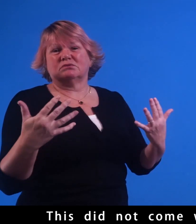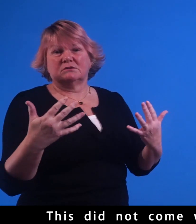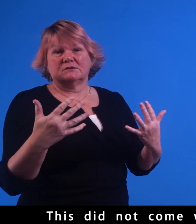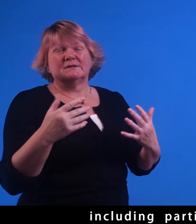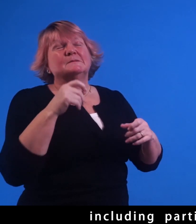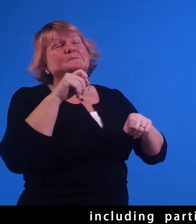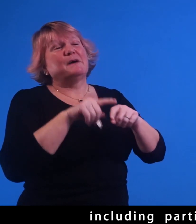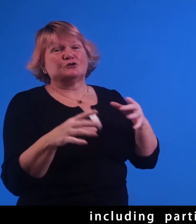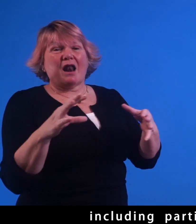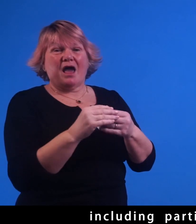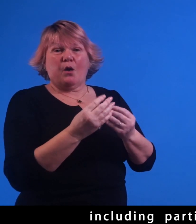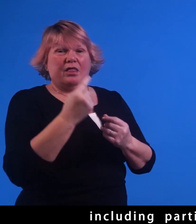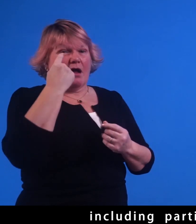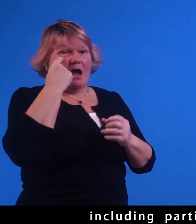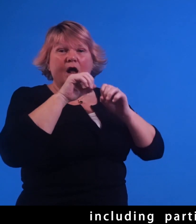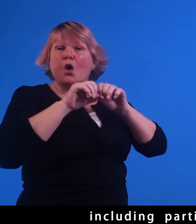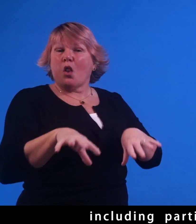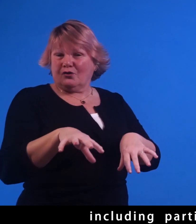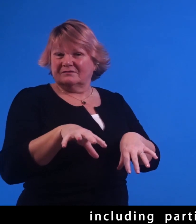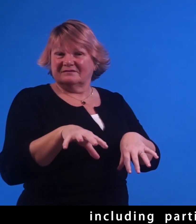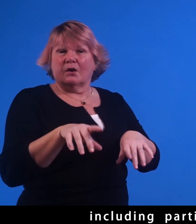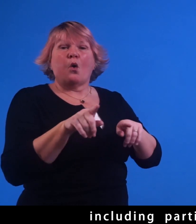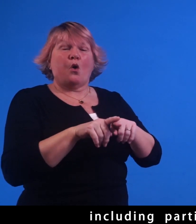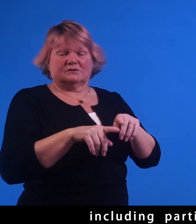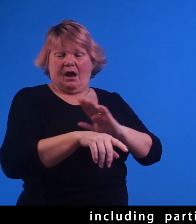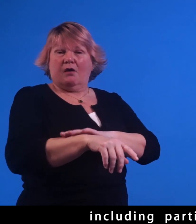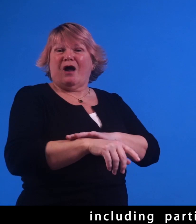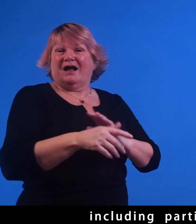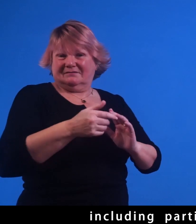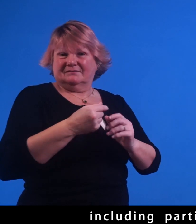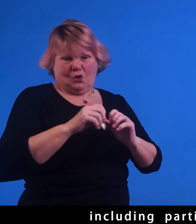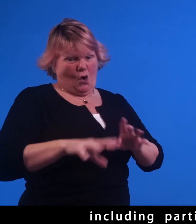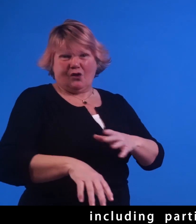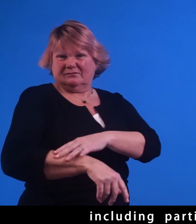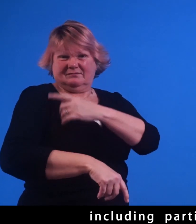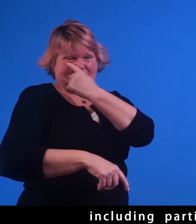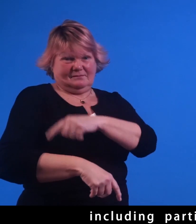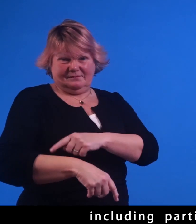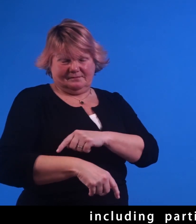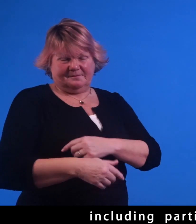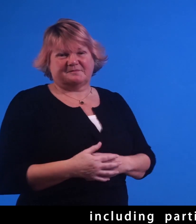injuries, including partial loss of sight in his right eye and losing his right arm entirely.